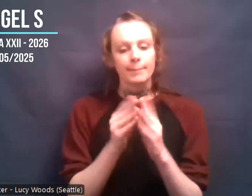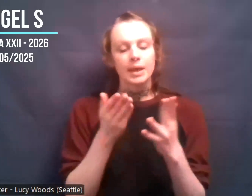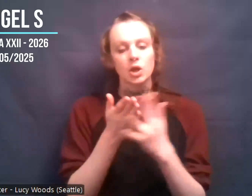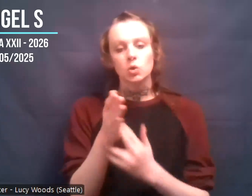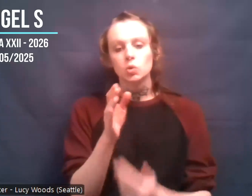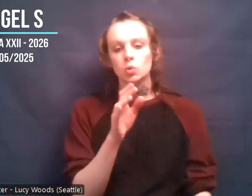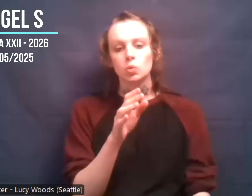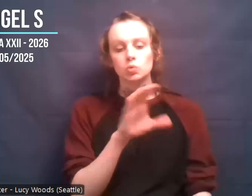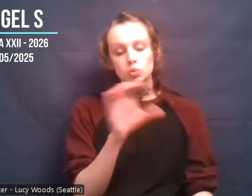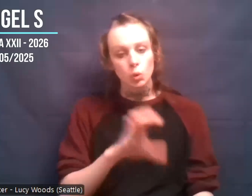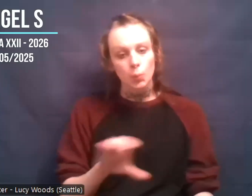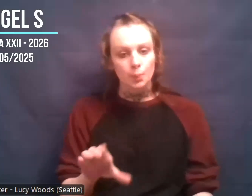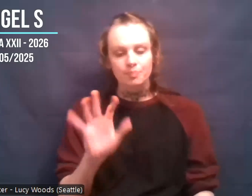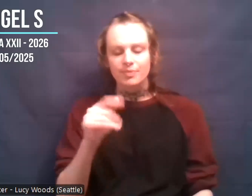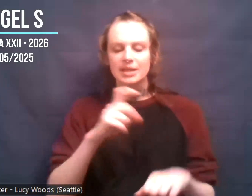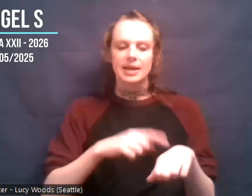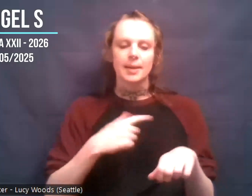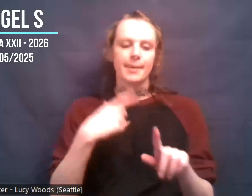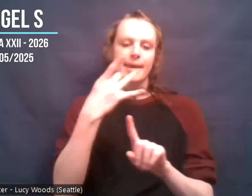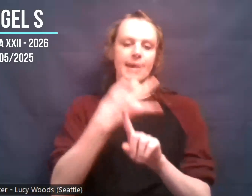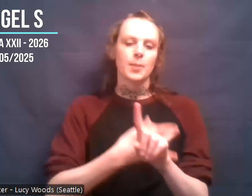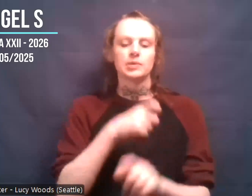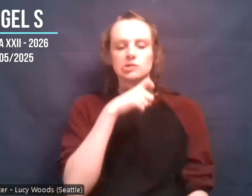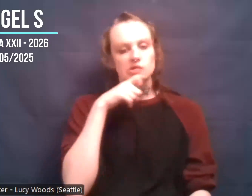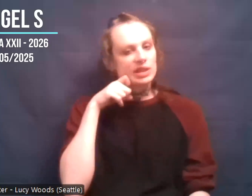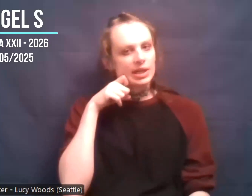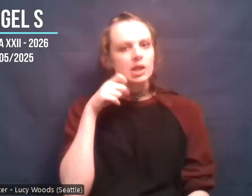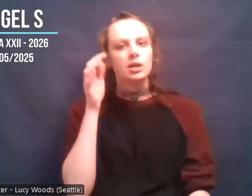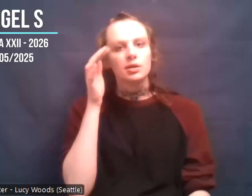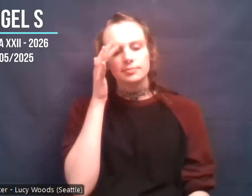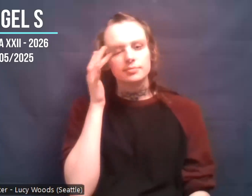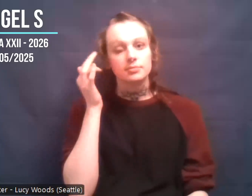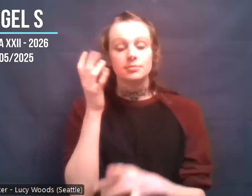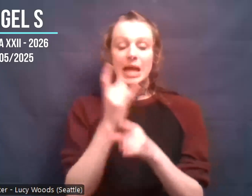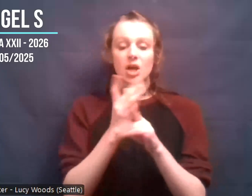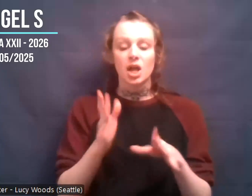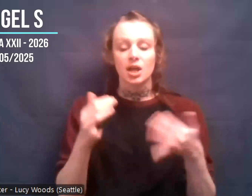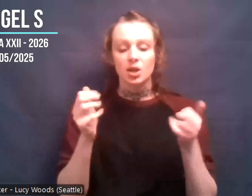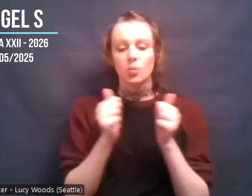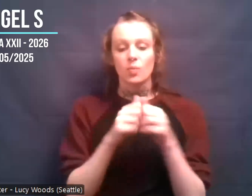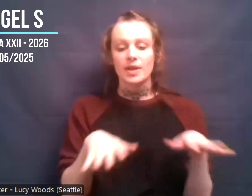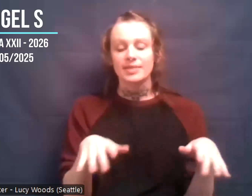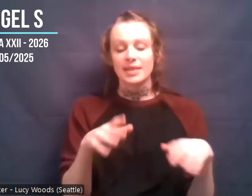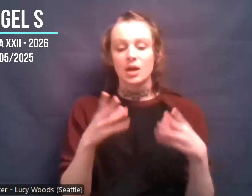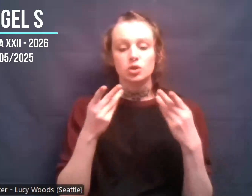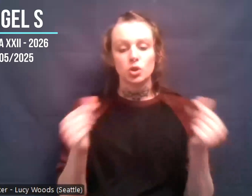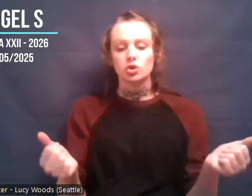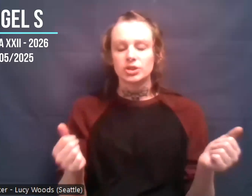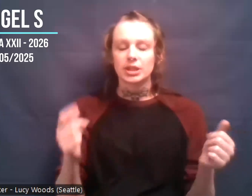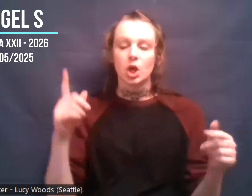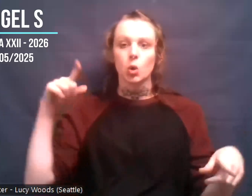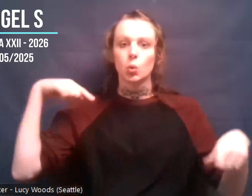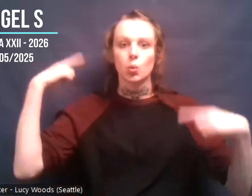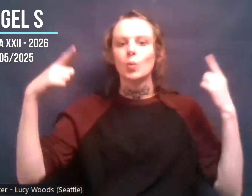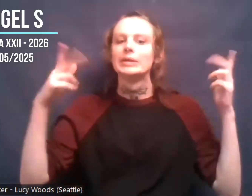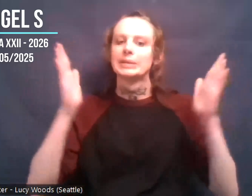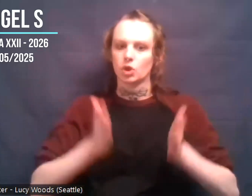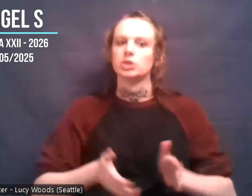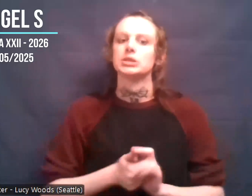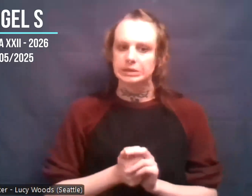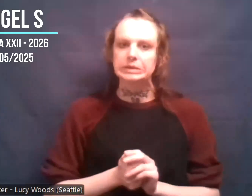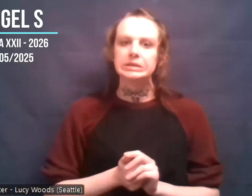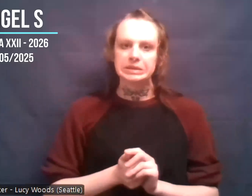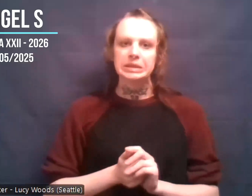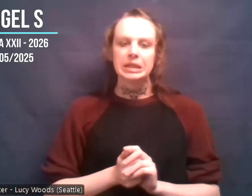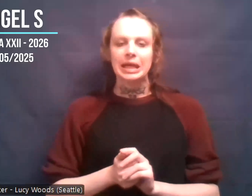this point, and an alcoholic without a solution is a crazy, crazy person. And I was definitely